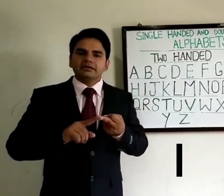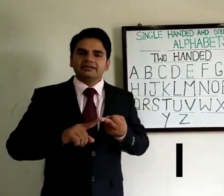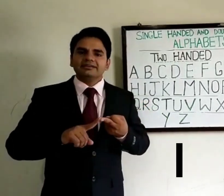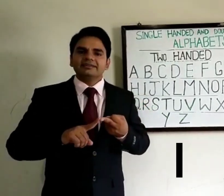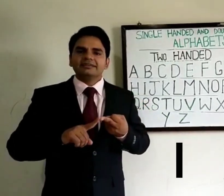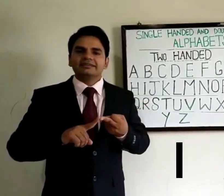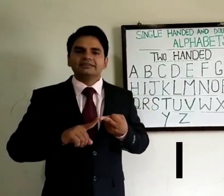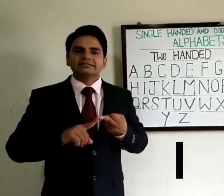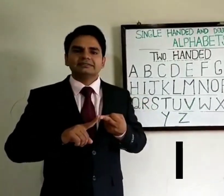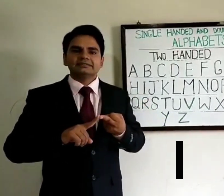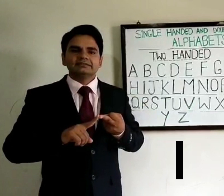E,